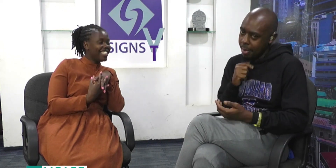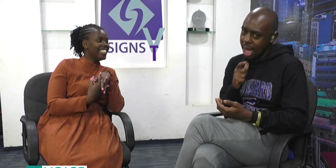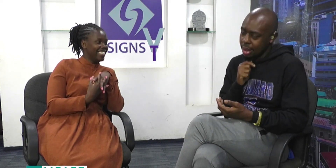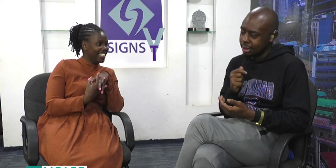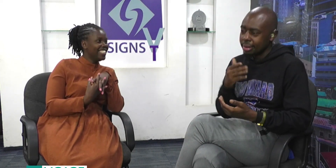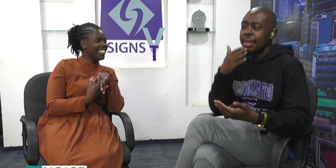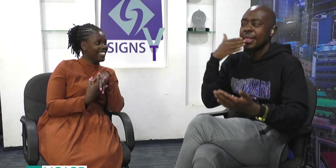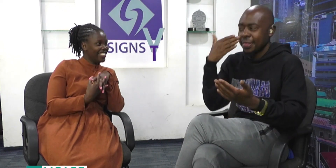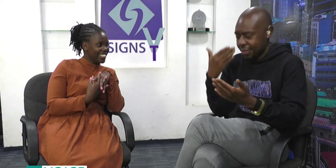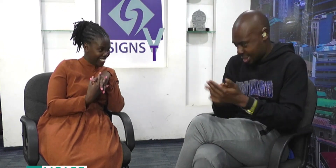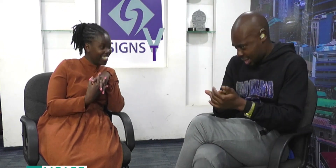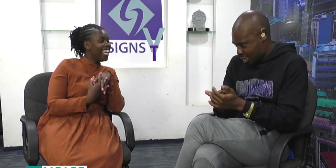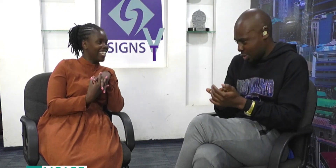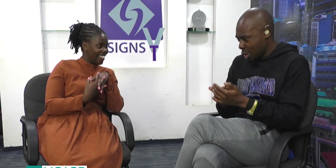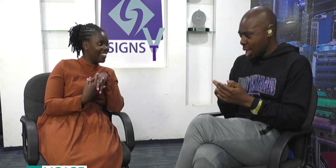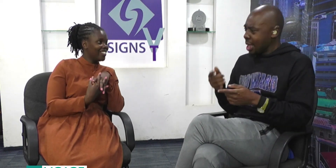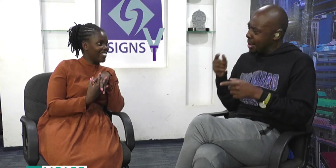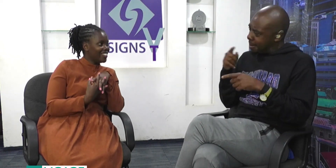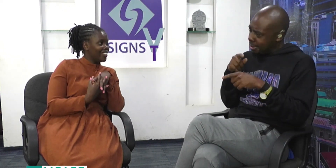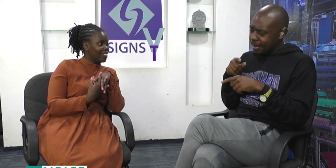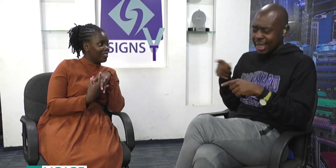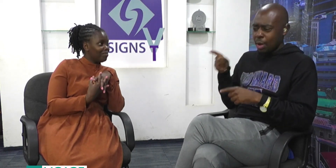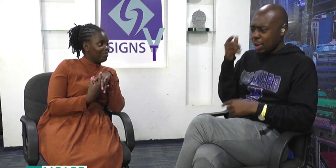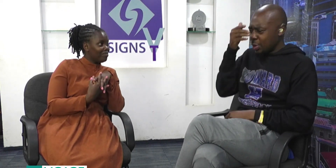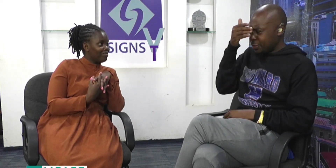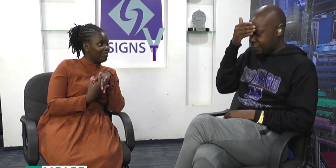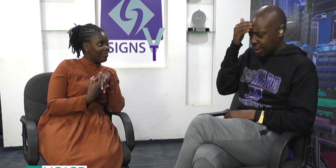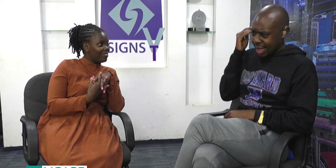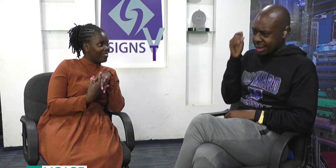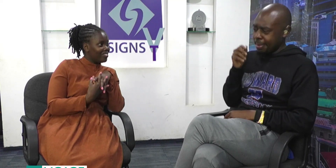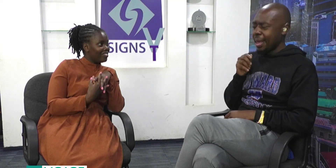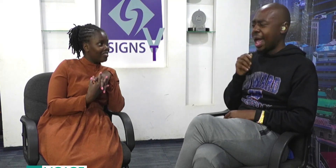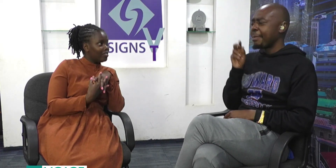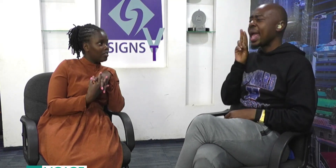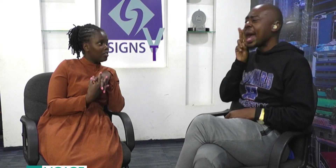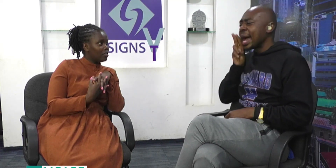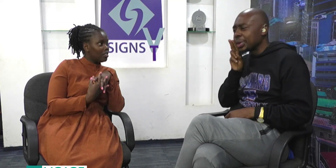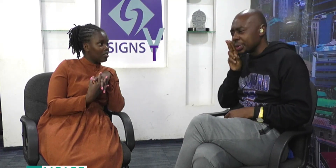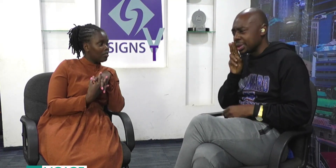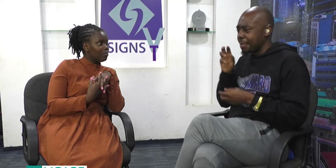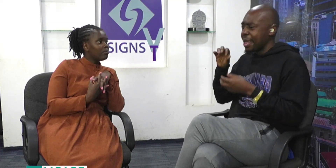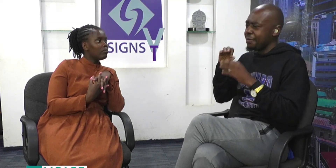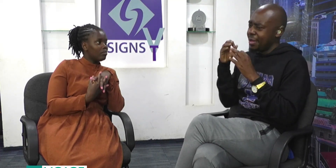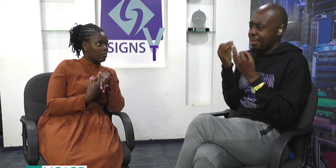Not forgetting my uncle and his family, they really supported me.